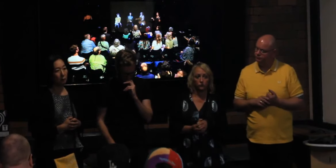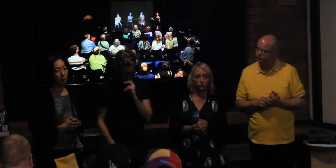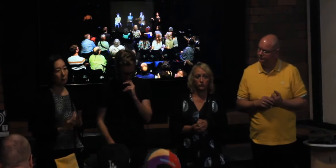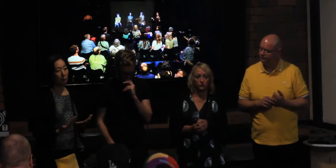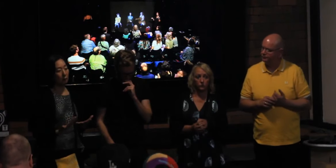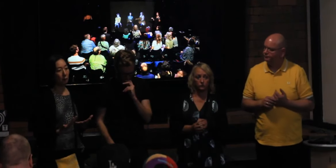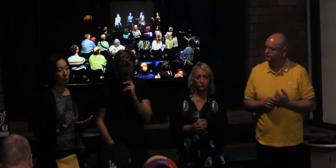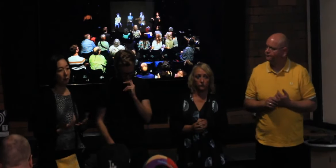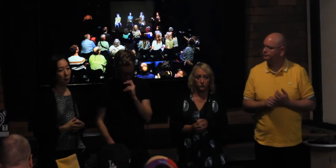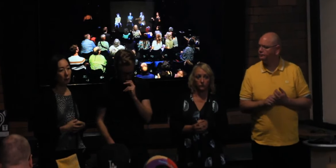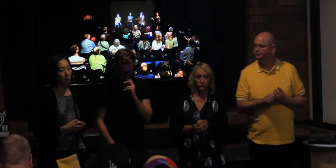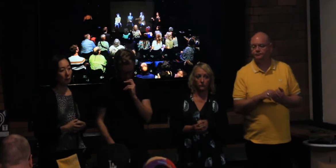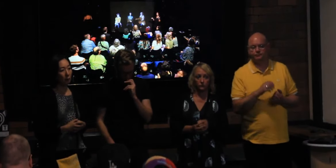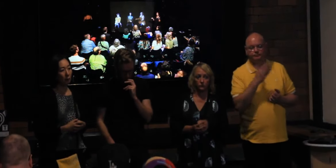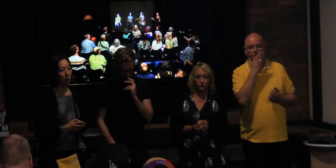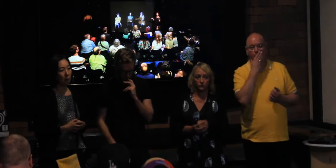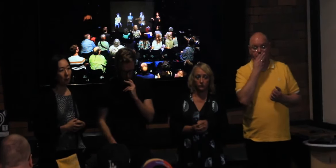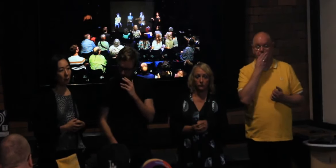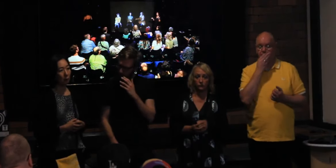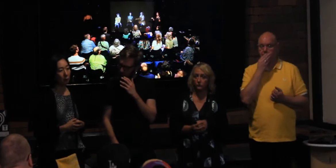those stories out there.